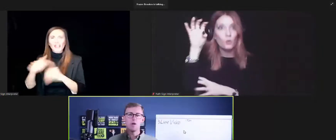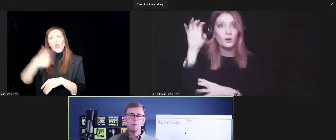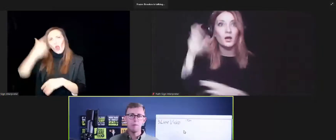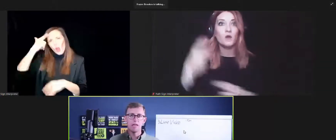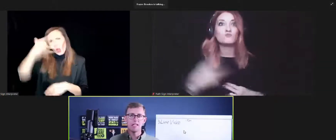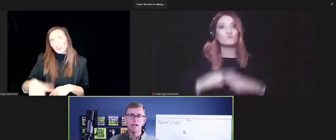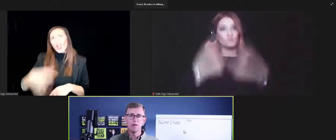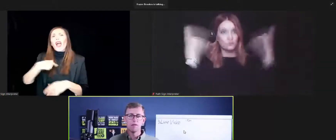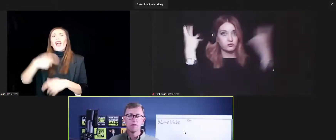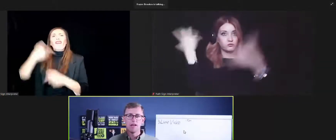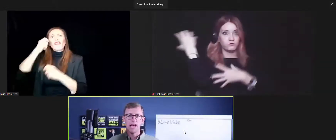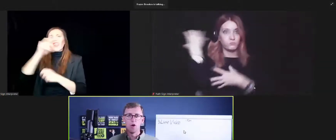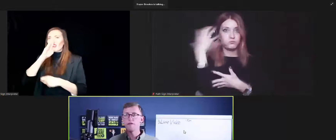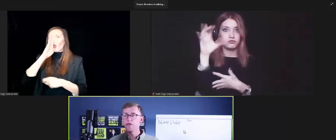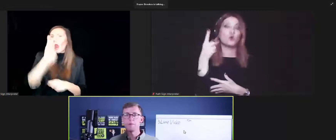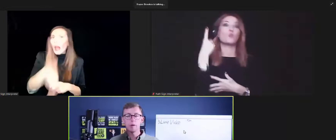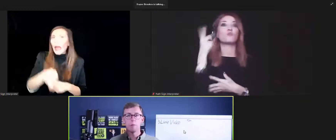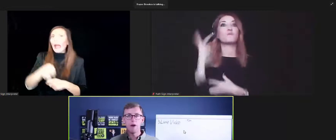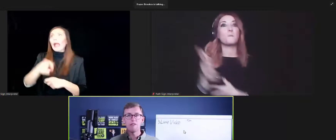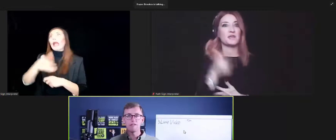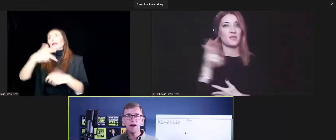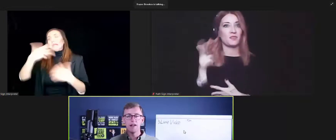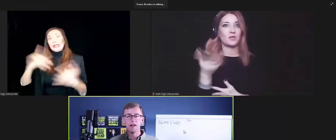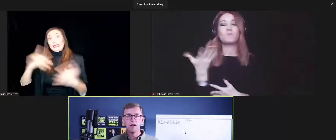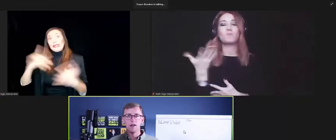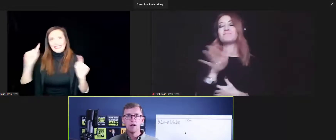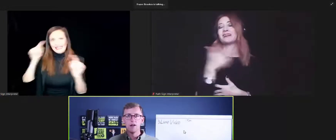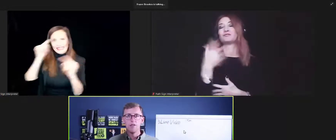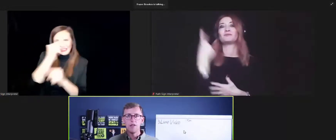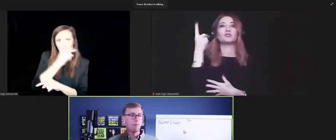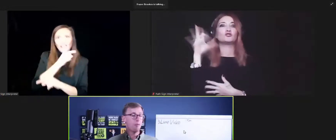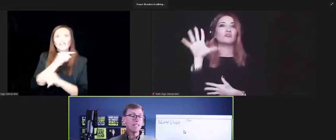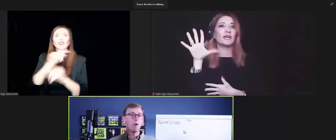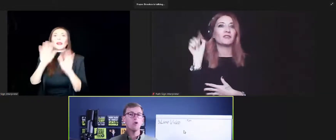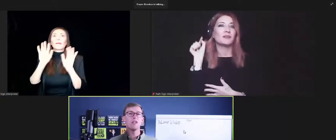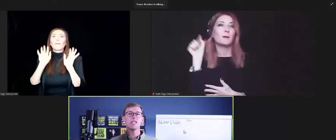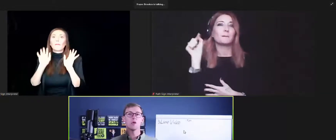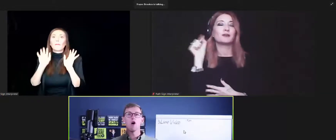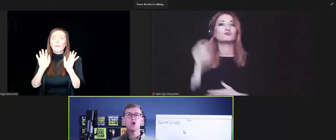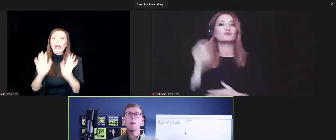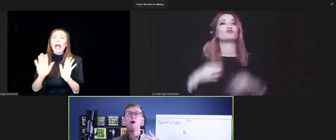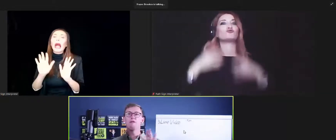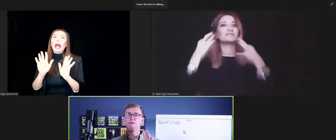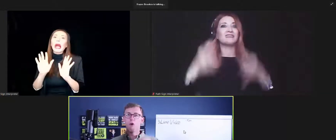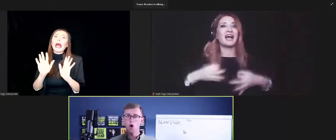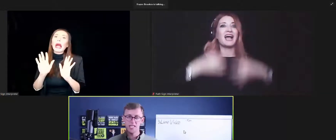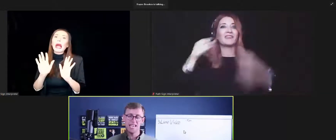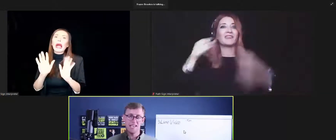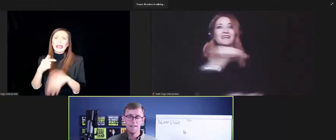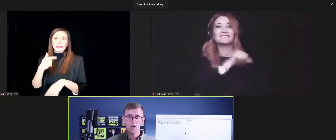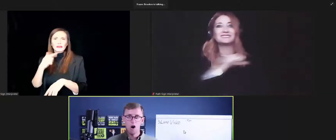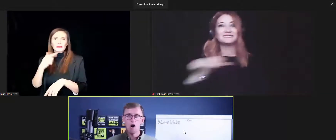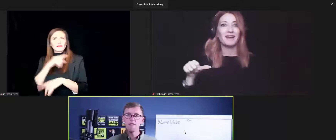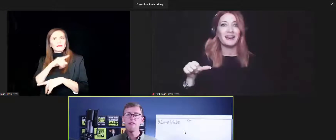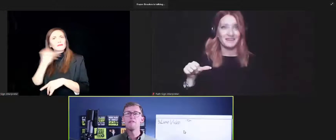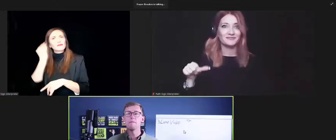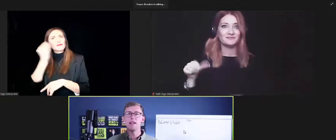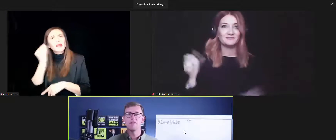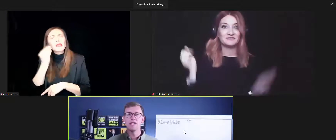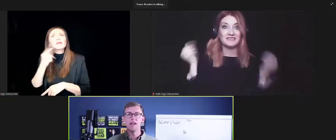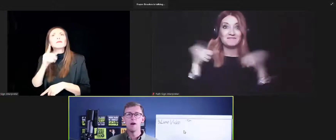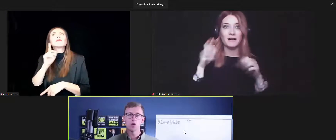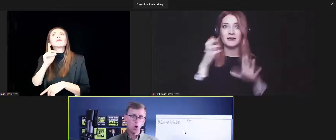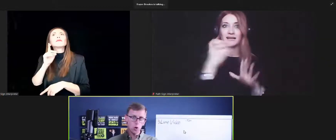videos do people need to do in order for them to become a raving fan? They pretty much need to watch about 40 of the